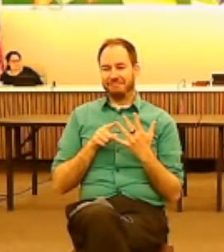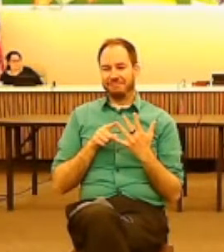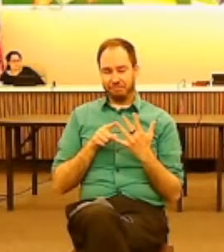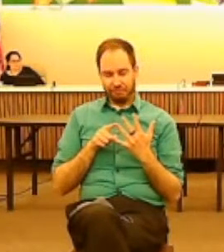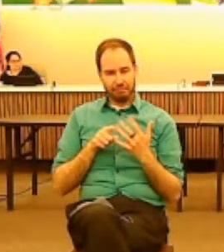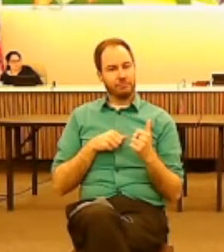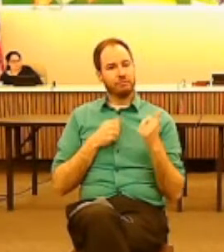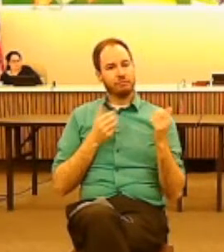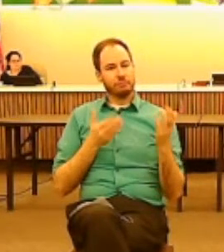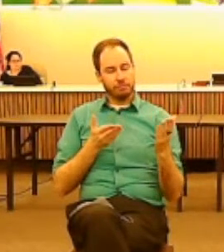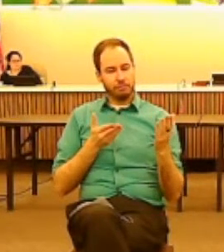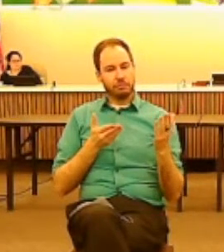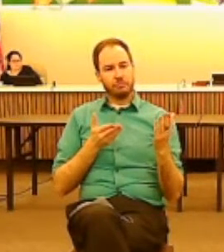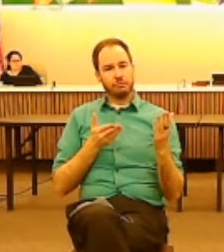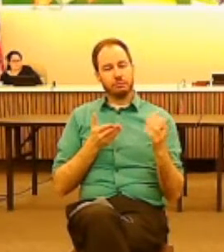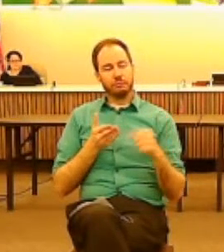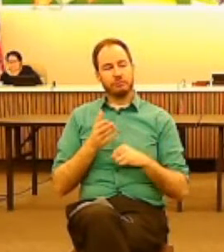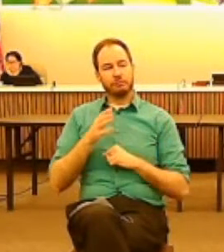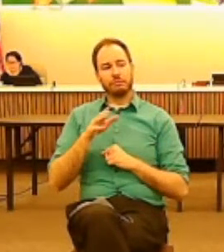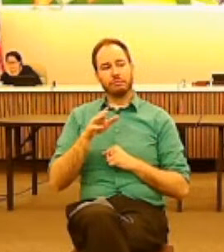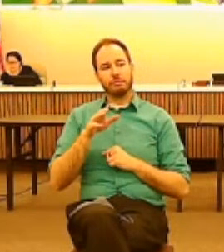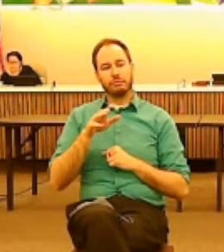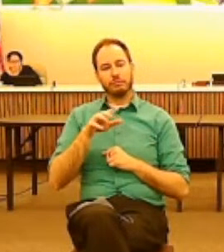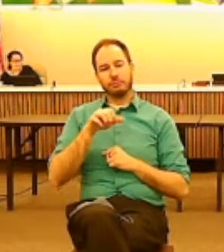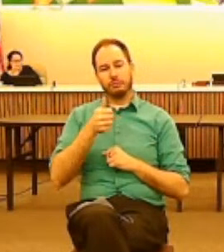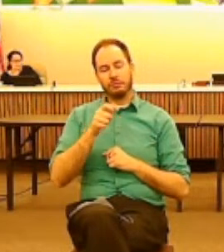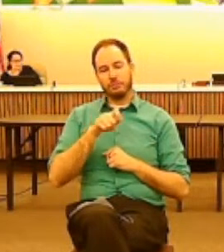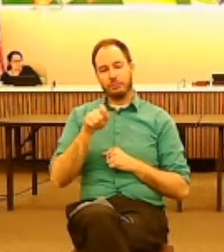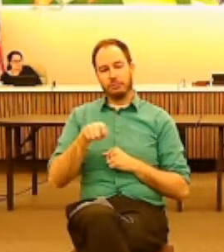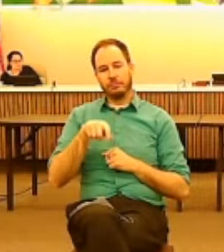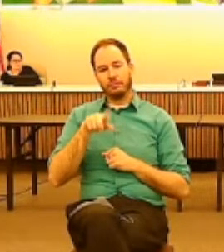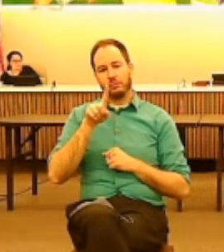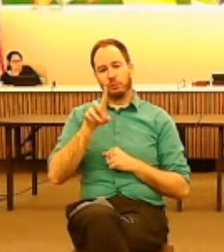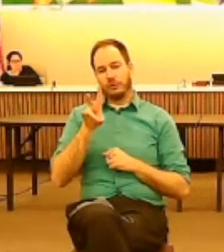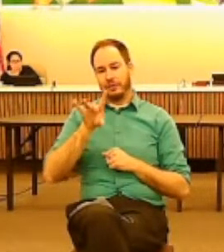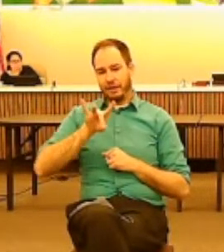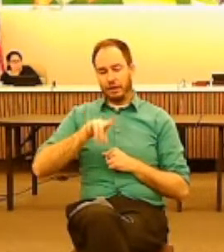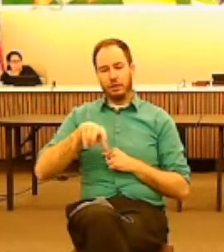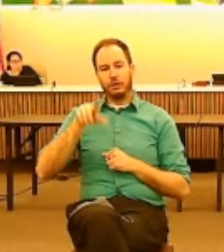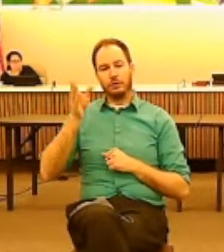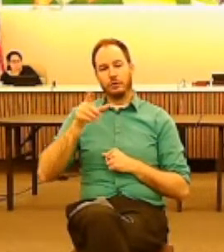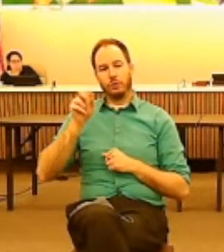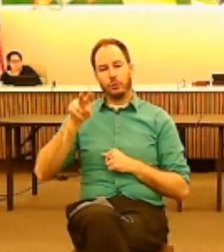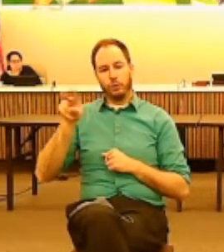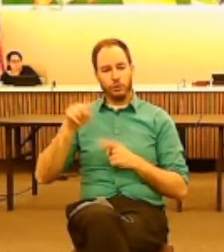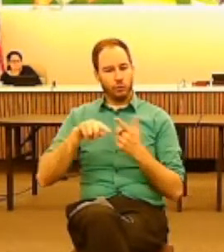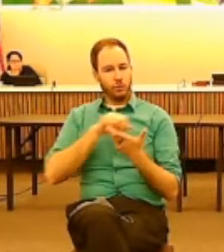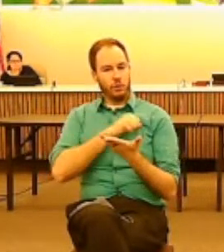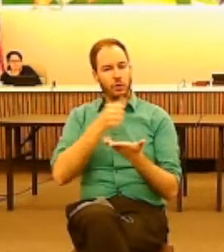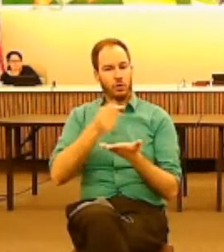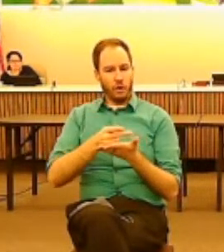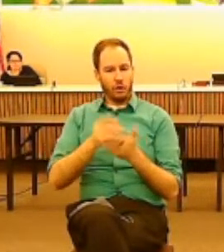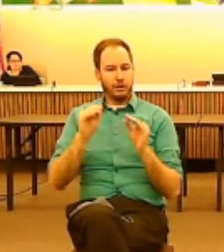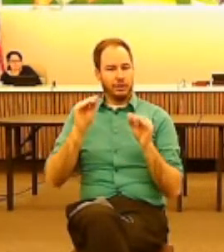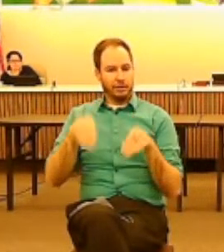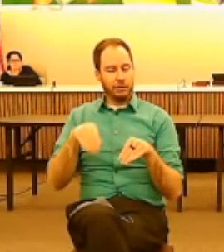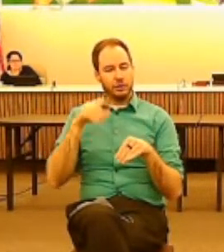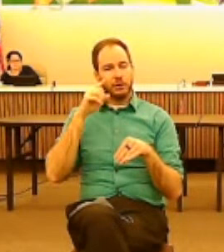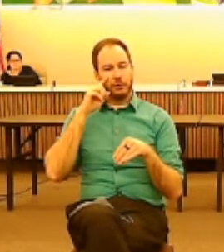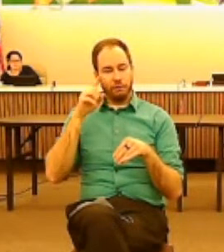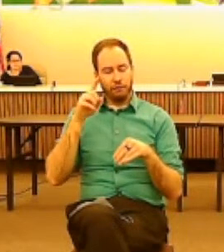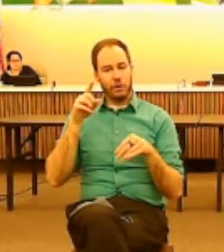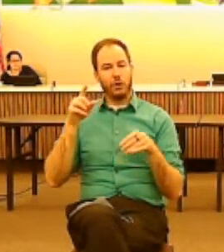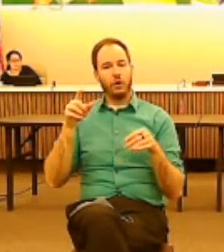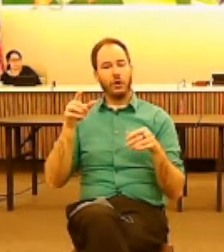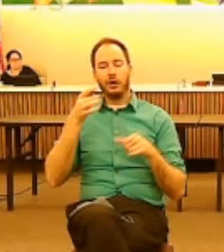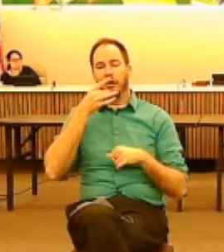Mr. Supervisor, fellow town board members, I have resolution 10-178, 2022 to authorize the installation of traffic control signs